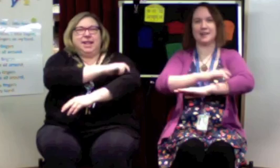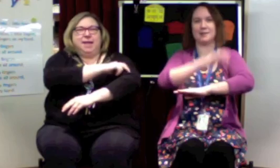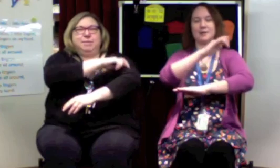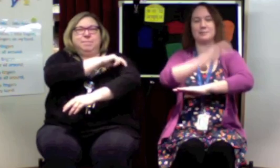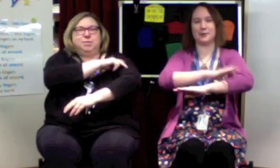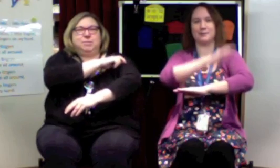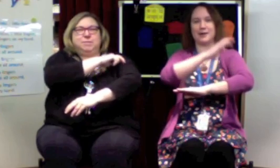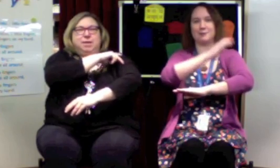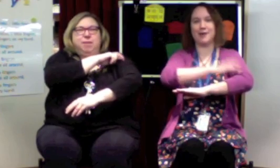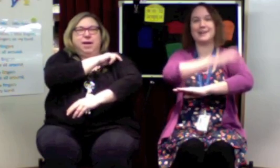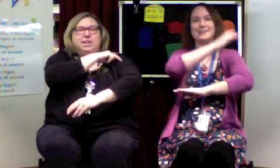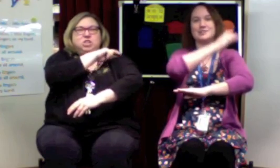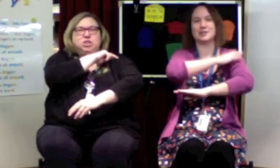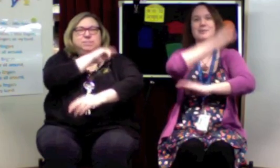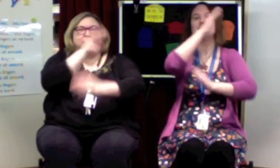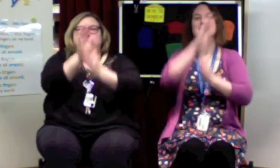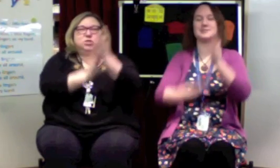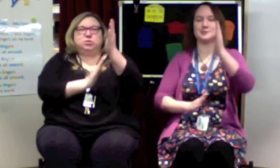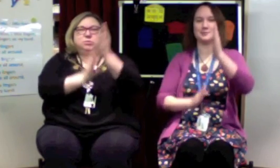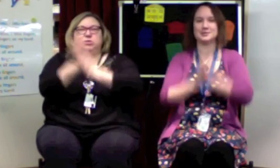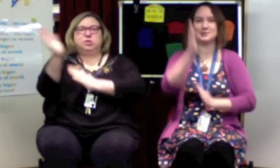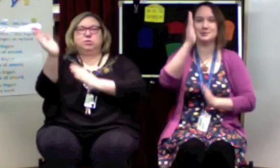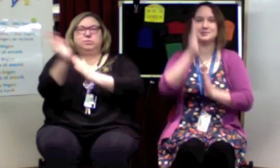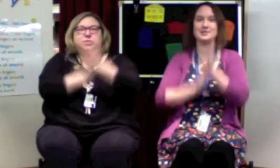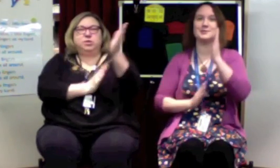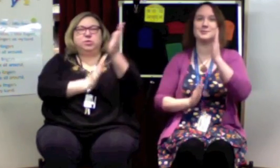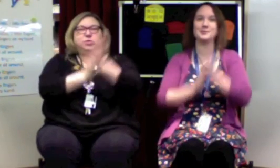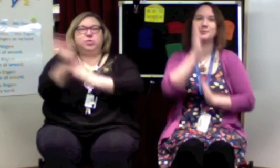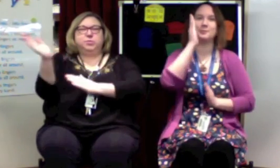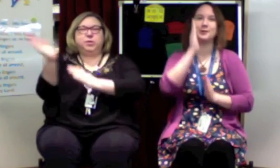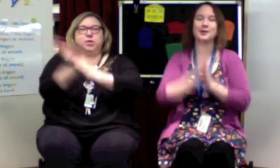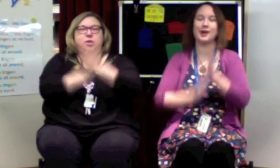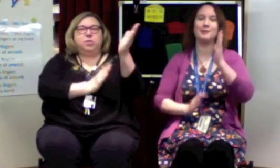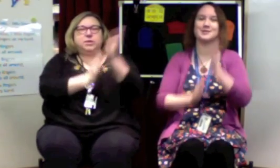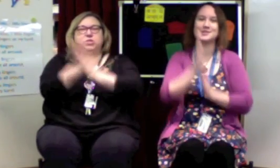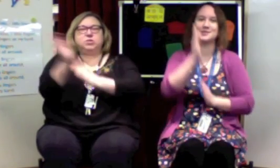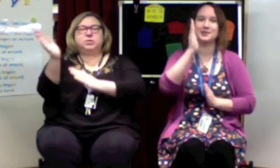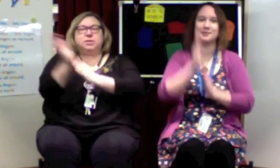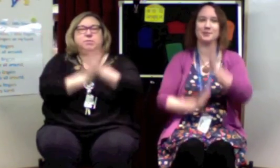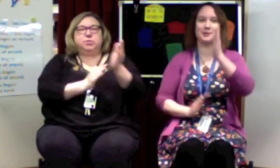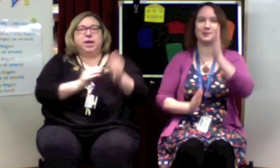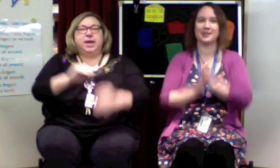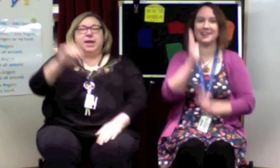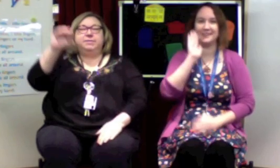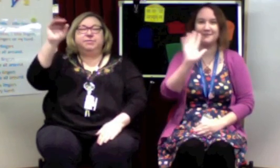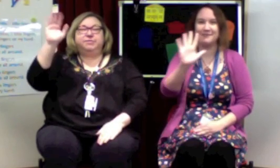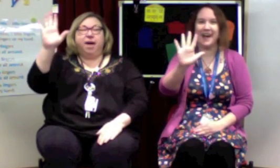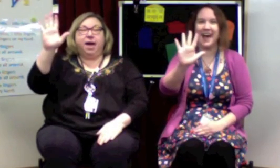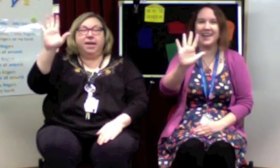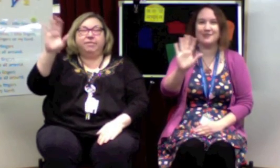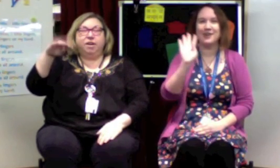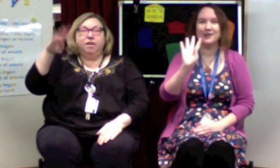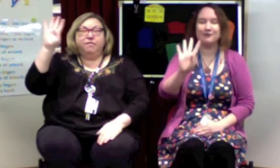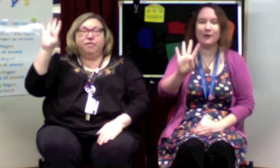climb aboard my rocket ship. Zoom, zoom, zoom, we're going to the moon. In five, four,